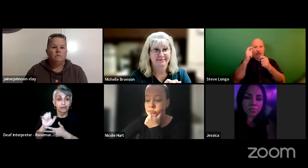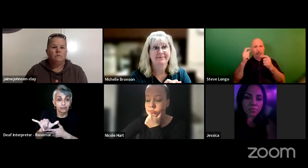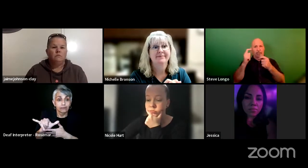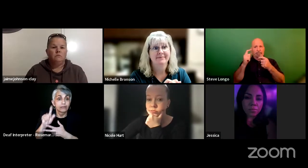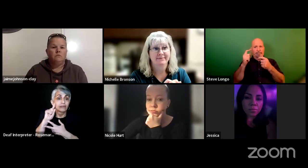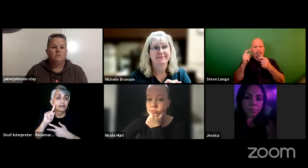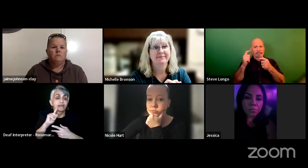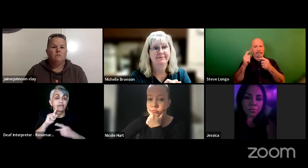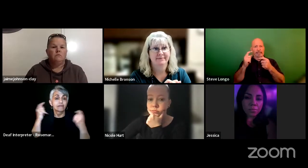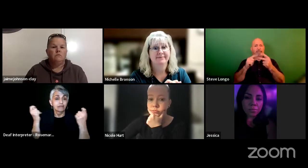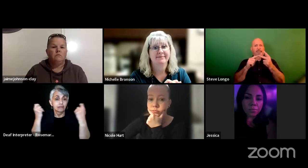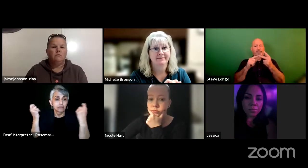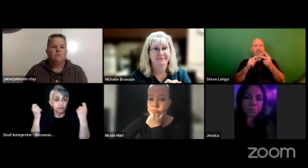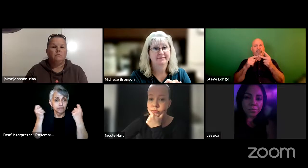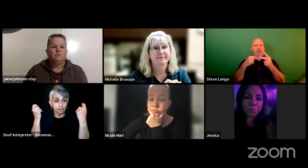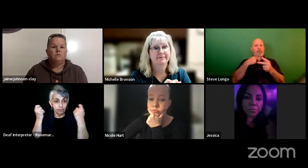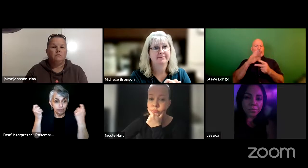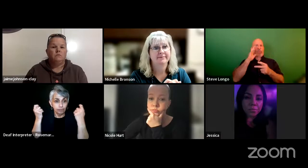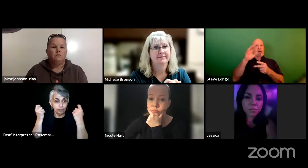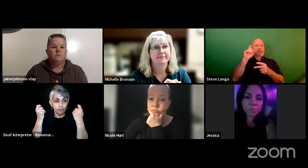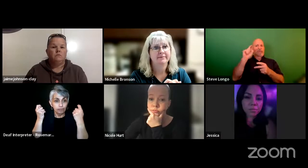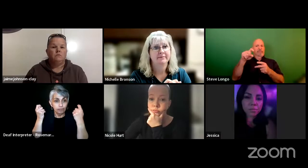is Valley Deaf Festival.